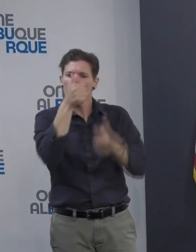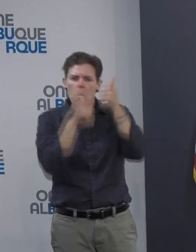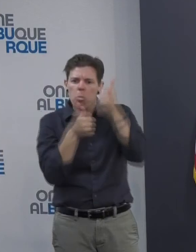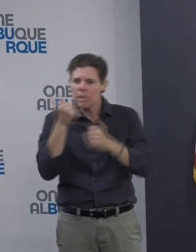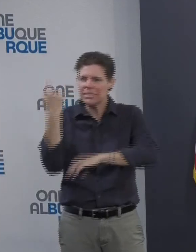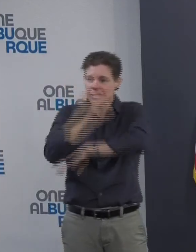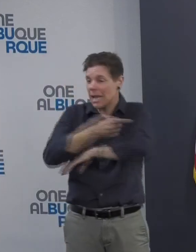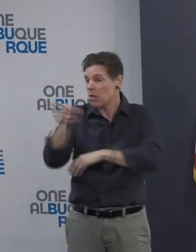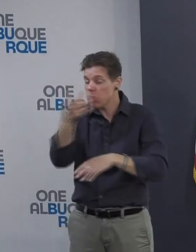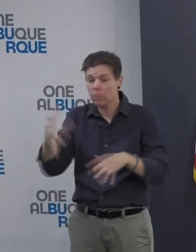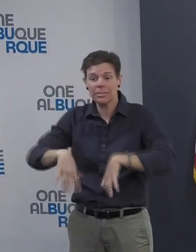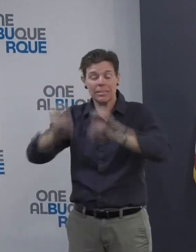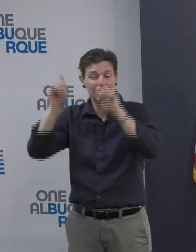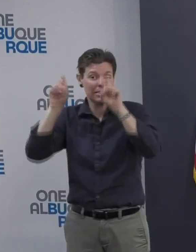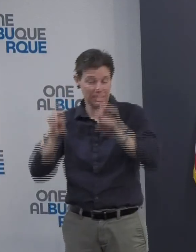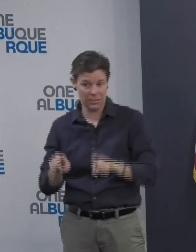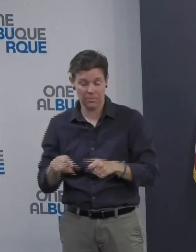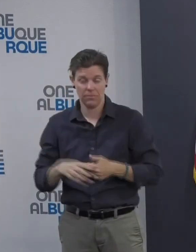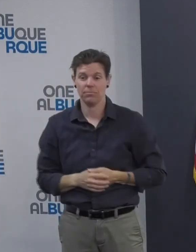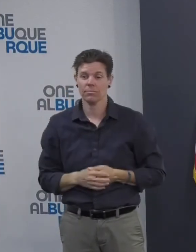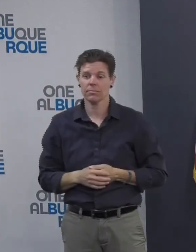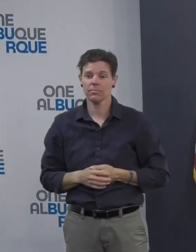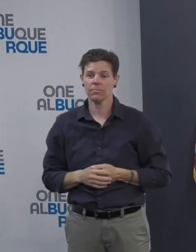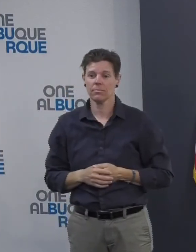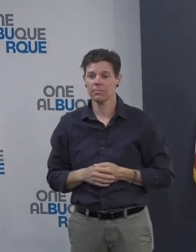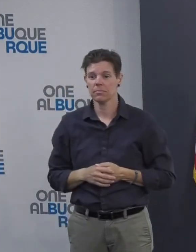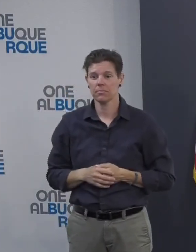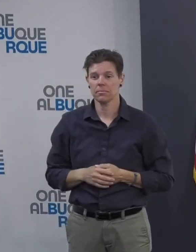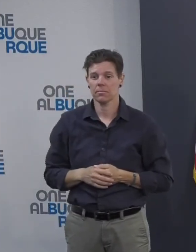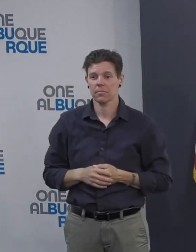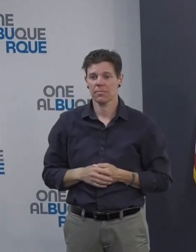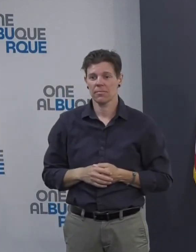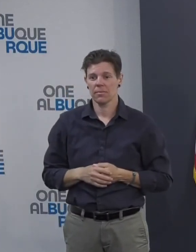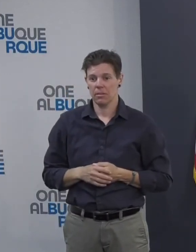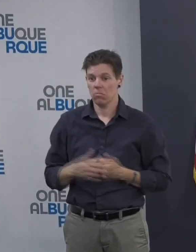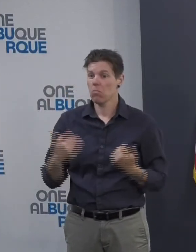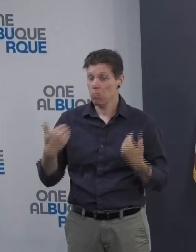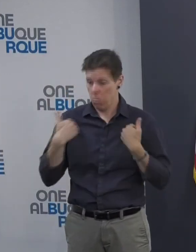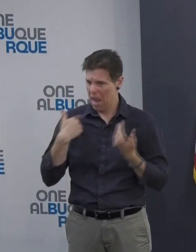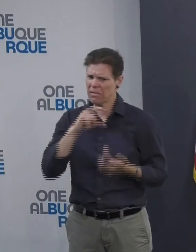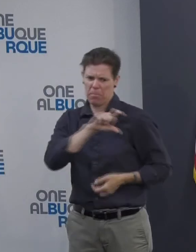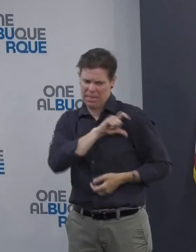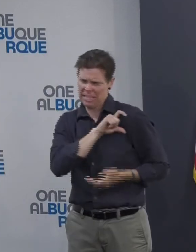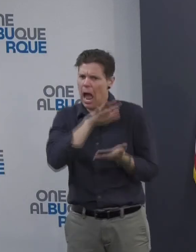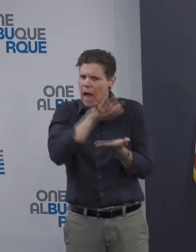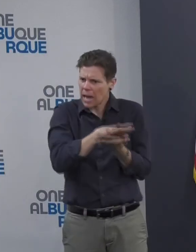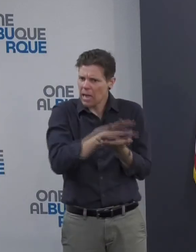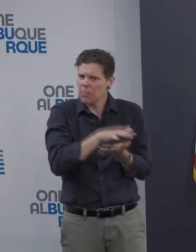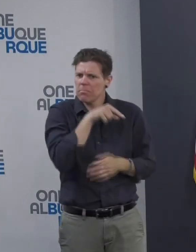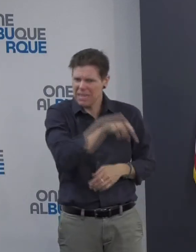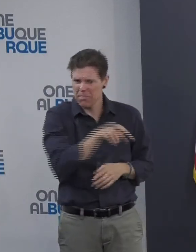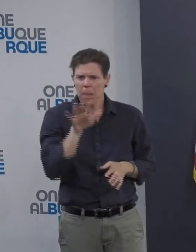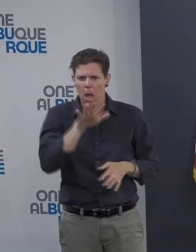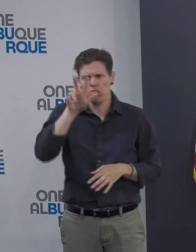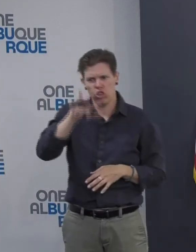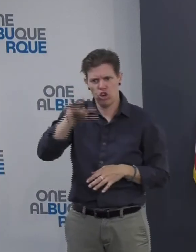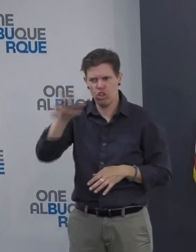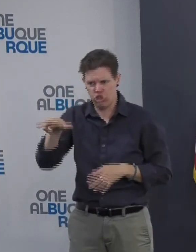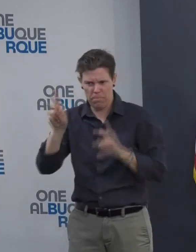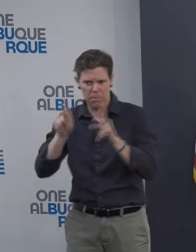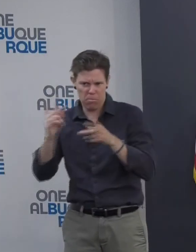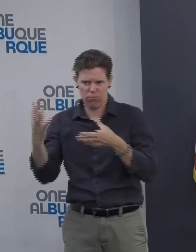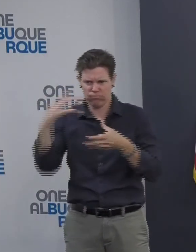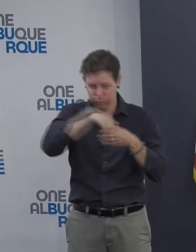We have academies. We actually have an academy right now of 33 that graduates June 30th.